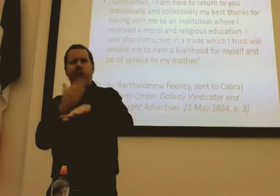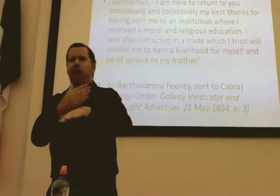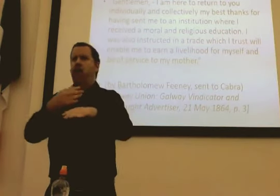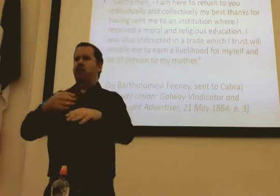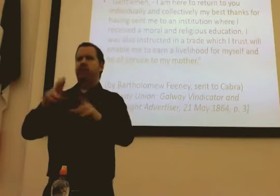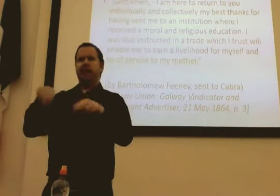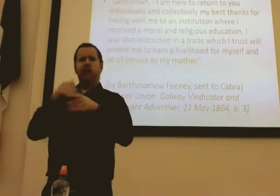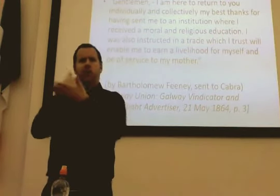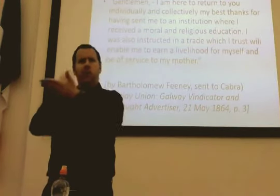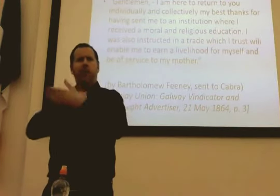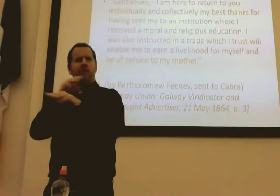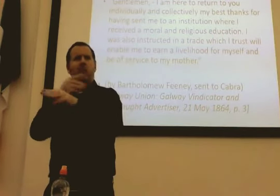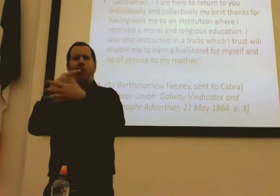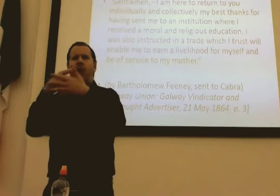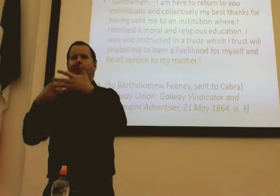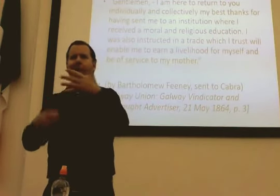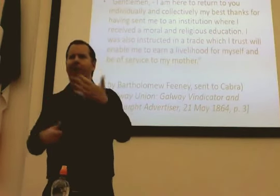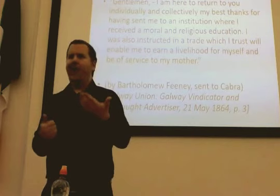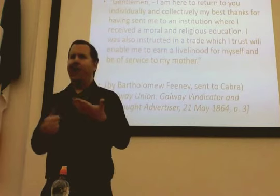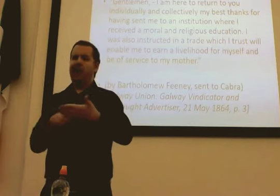go to school, to improve his job prospects, and